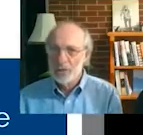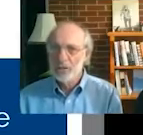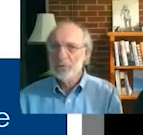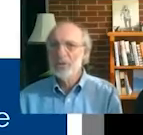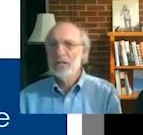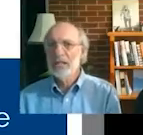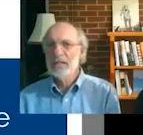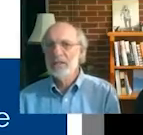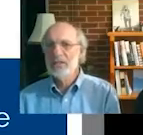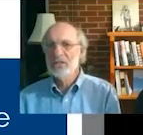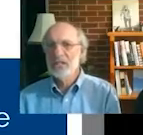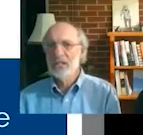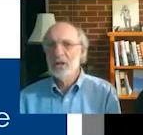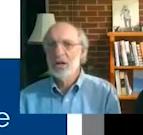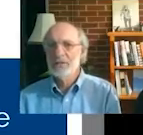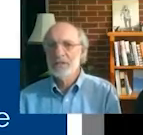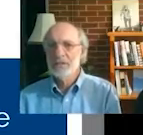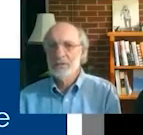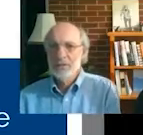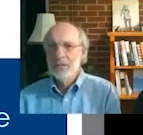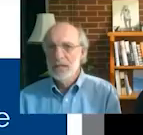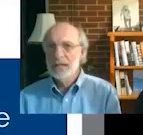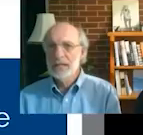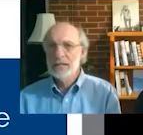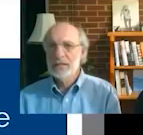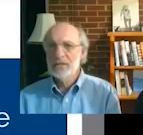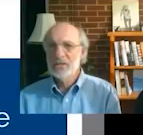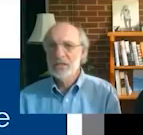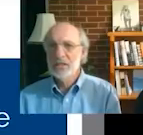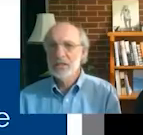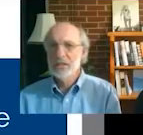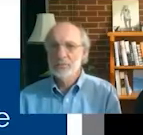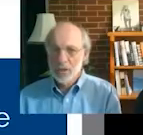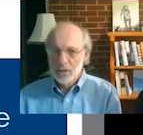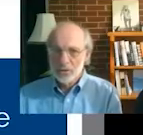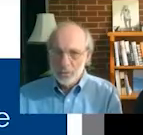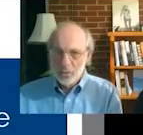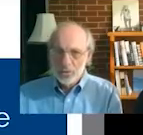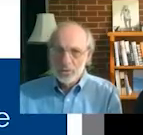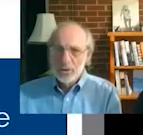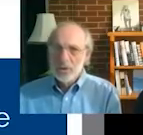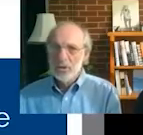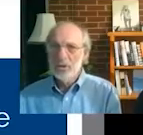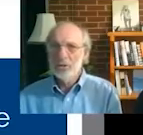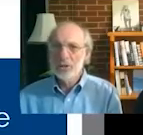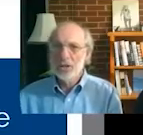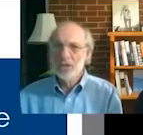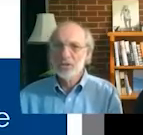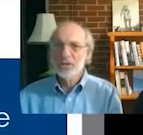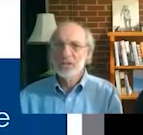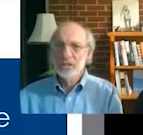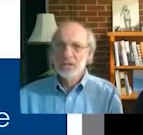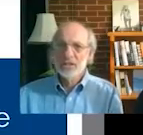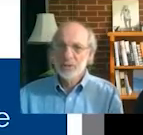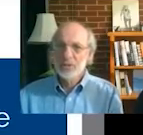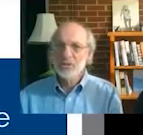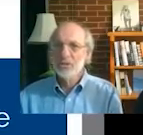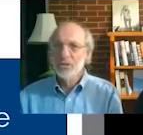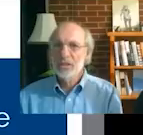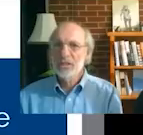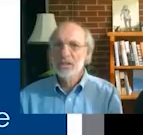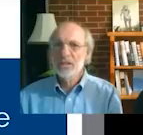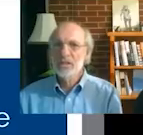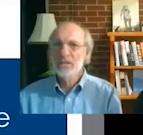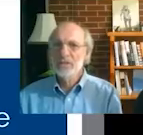other people as often as other more neurologically